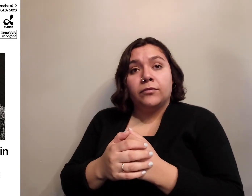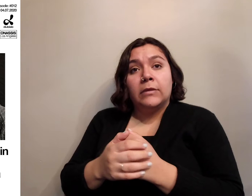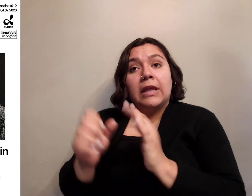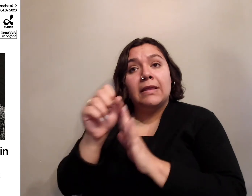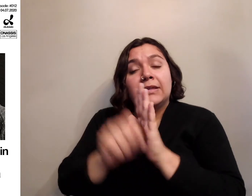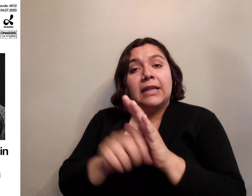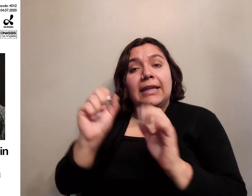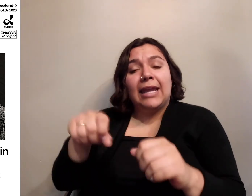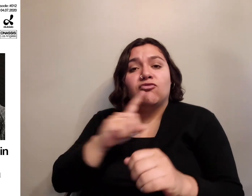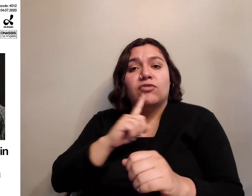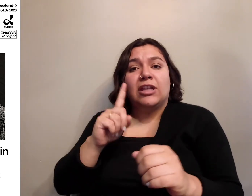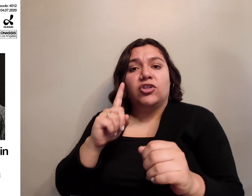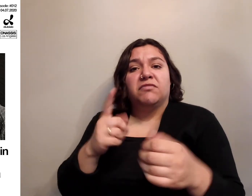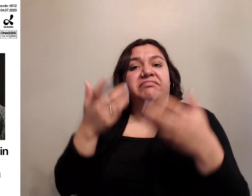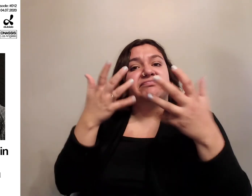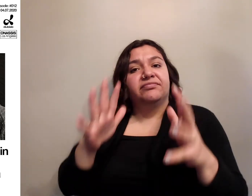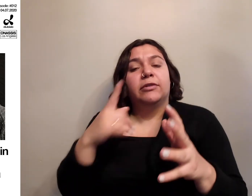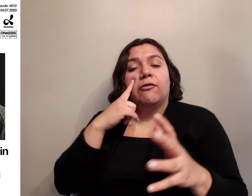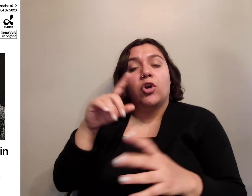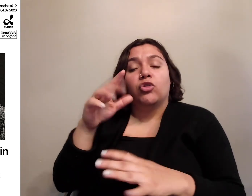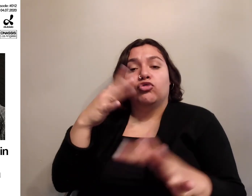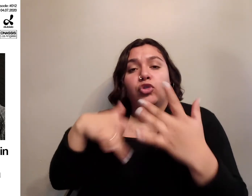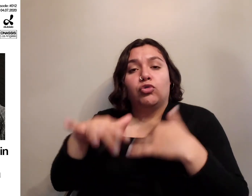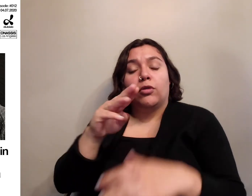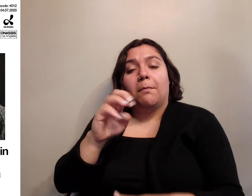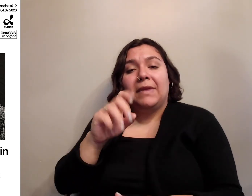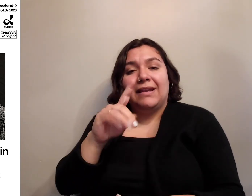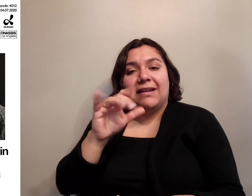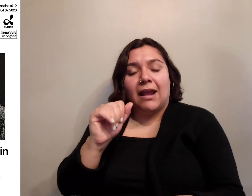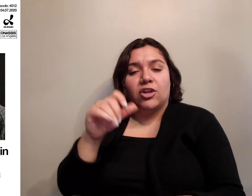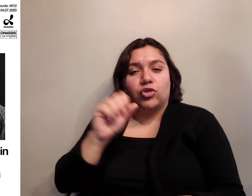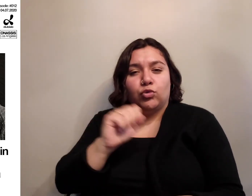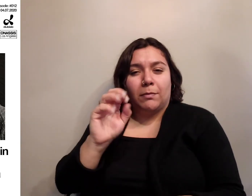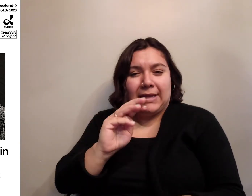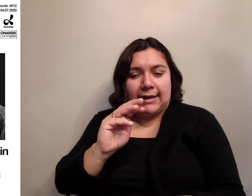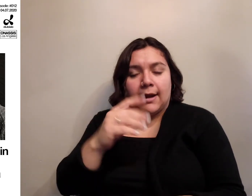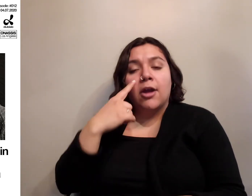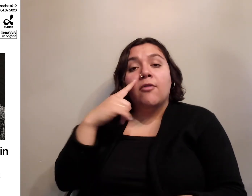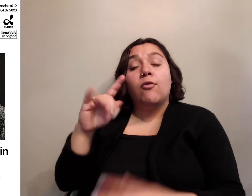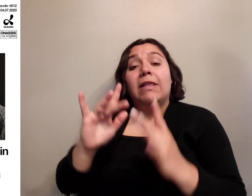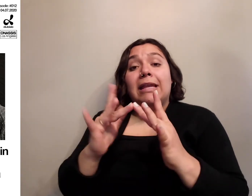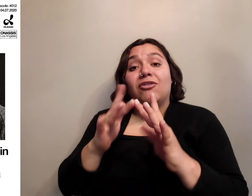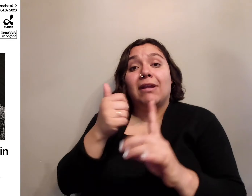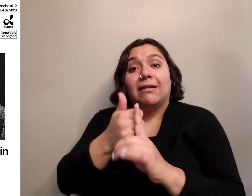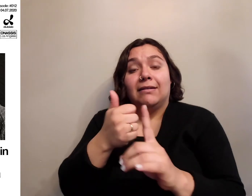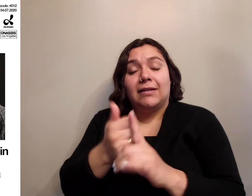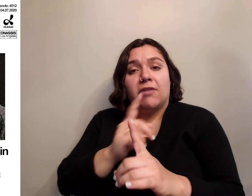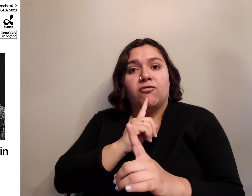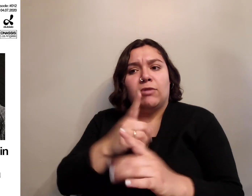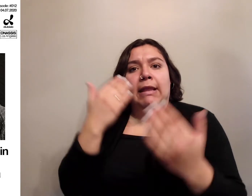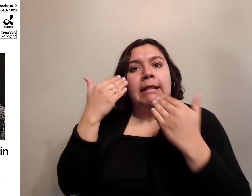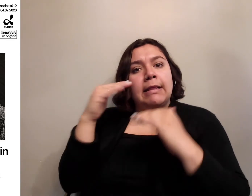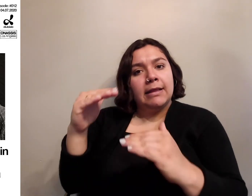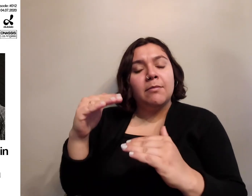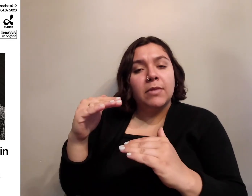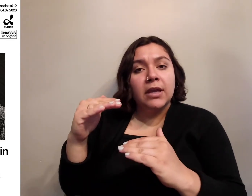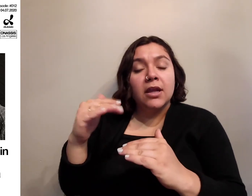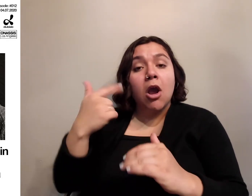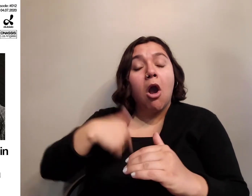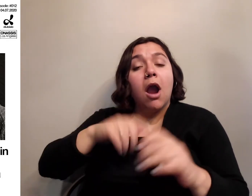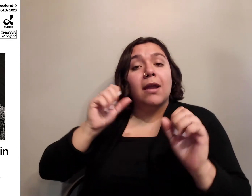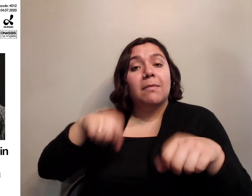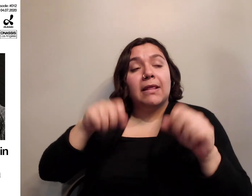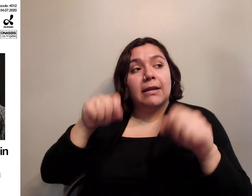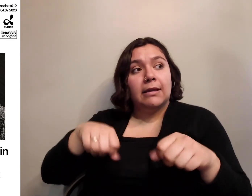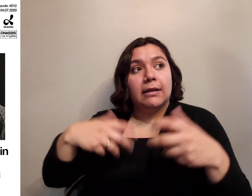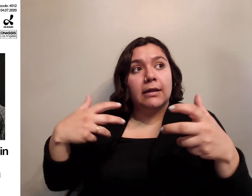plug on social media platforms, on the internet itself, and grossly limit our ability to